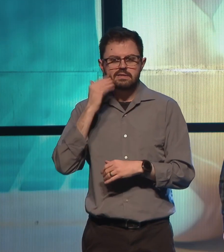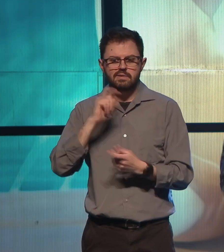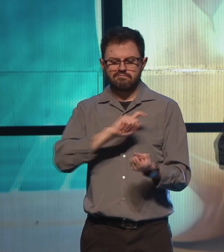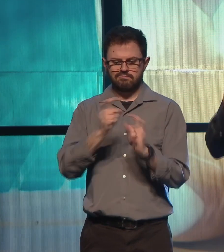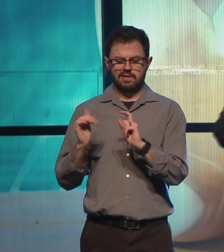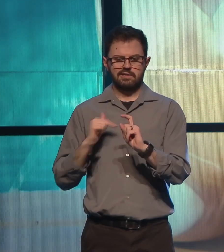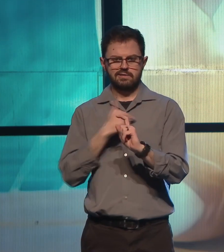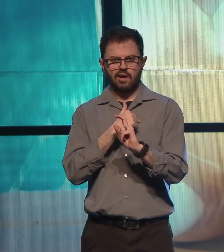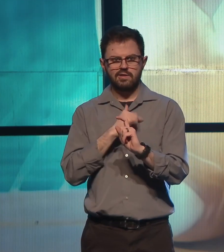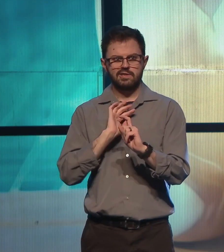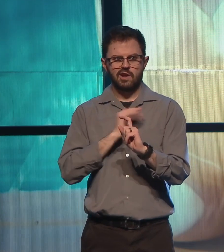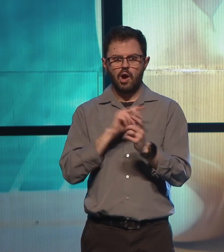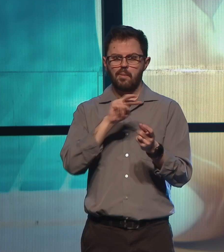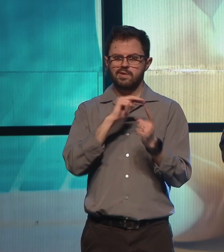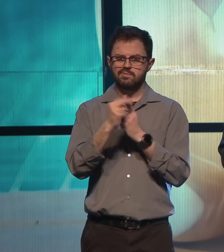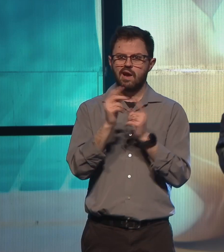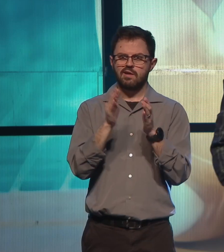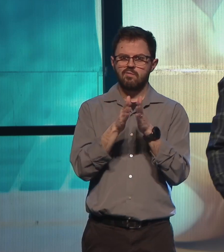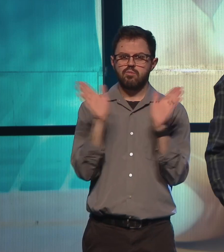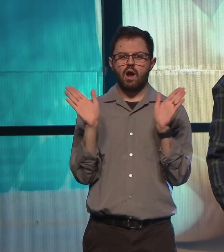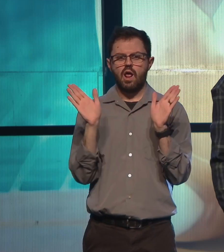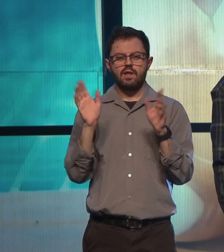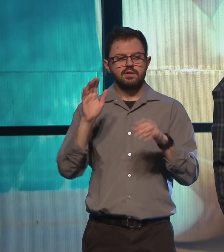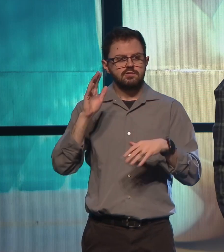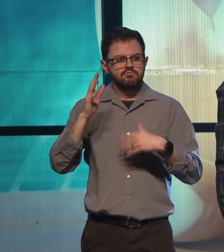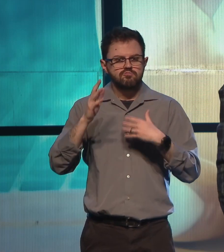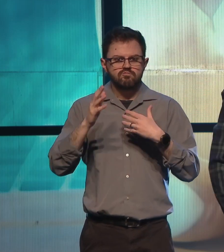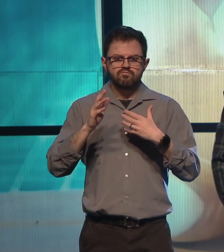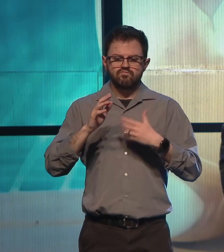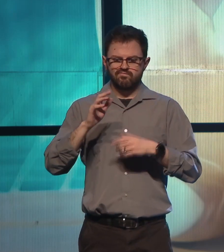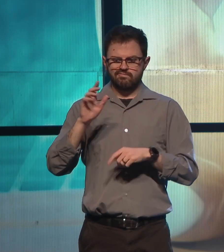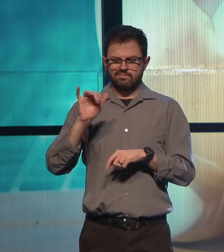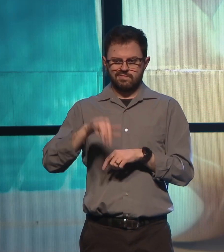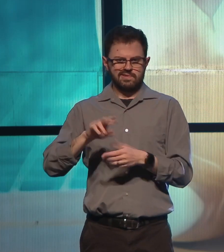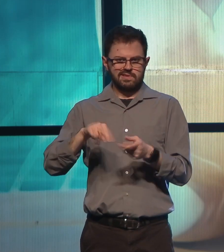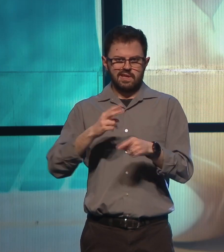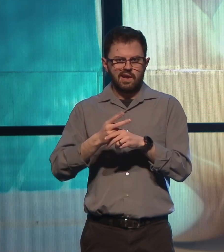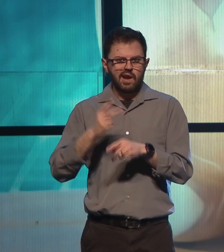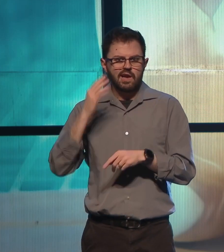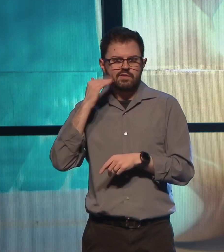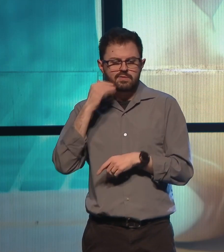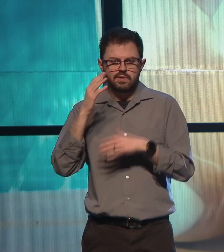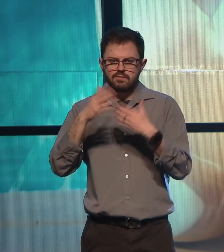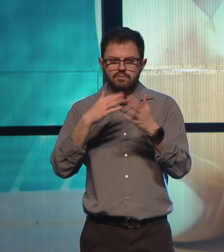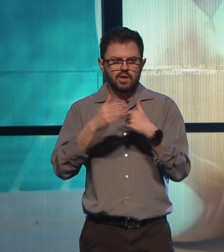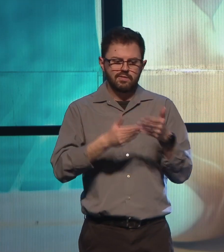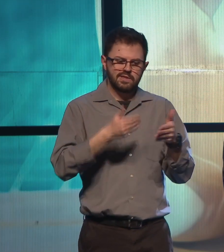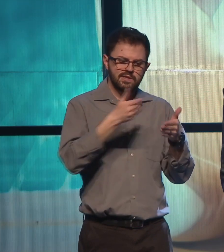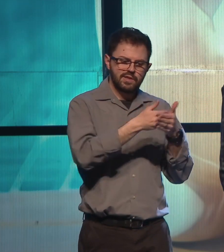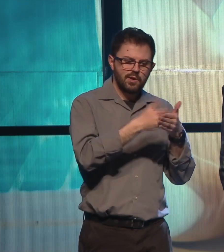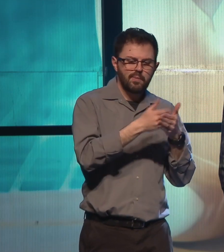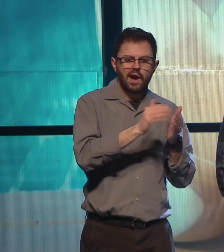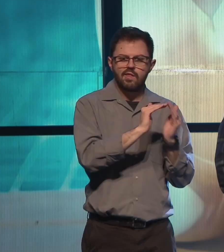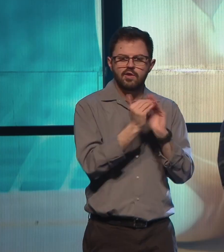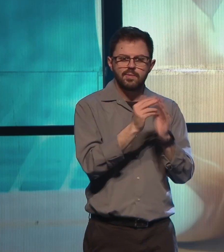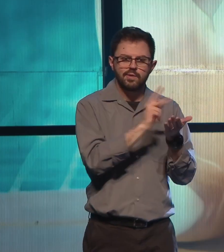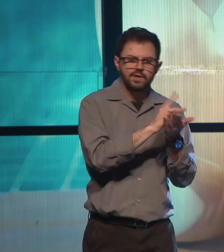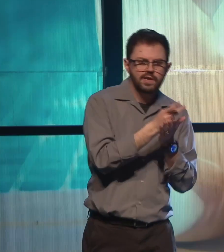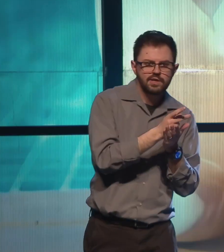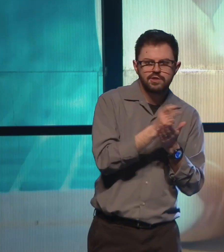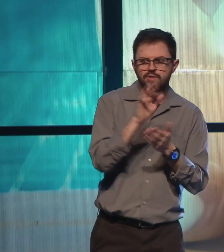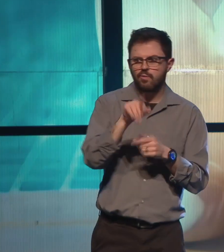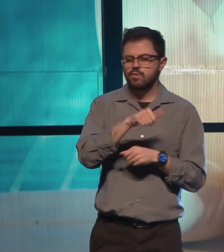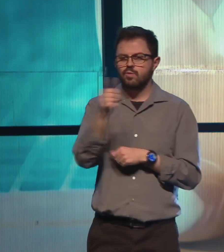come back from those experiences, whether it's down the street to the community kitchen or whether it's down to Puerto Rico or Romania or wherever we might